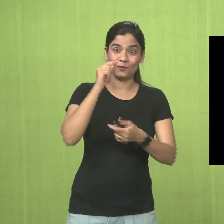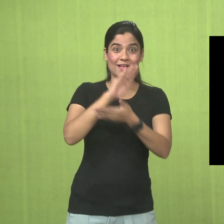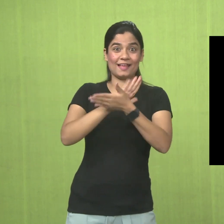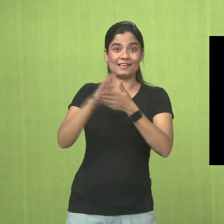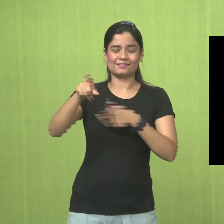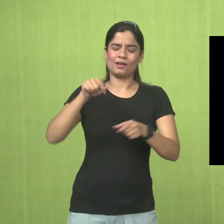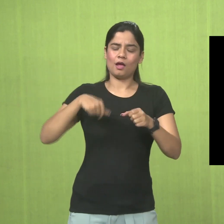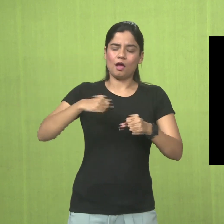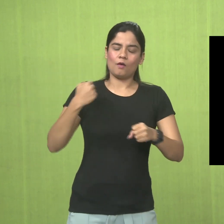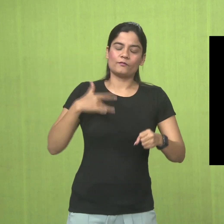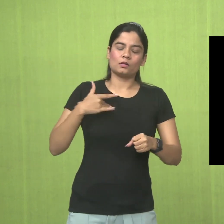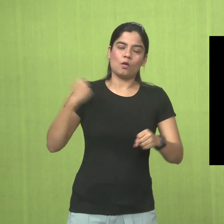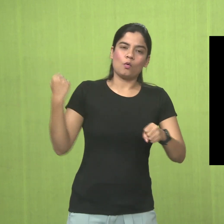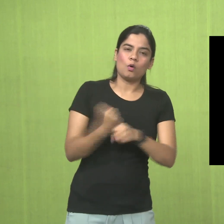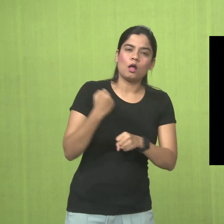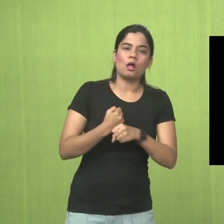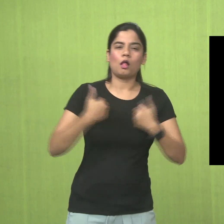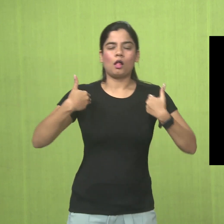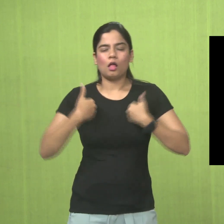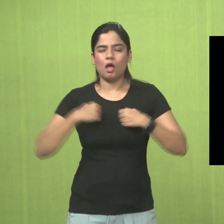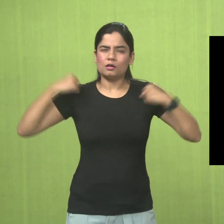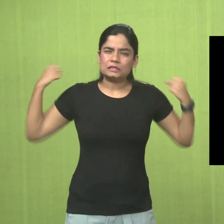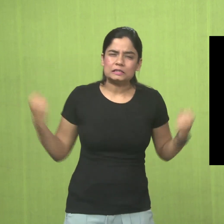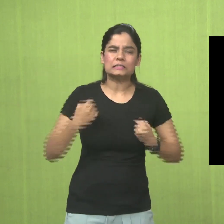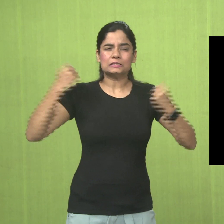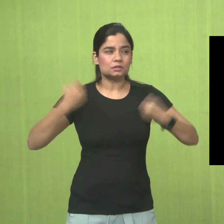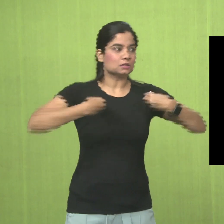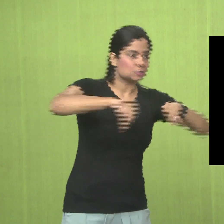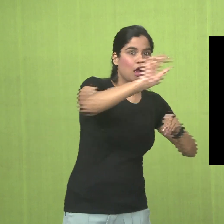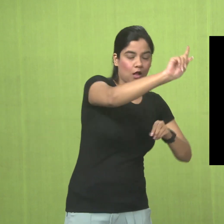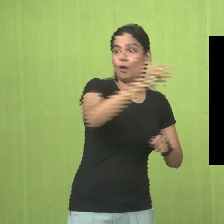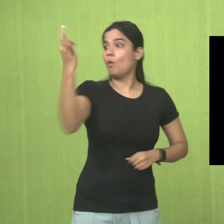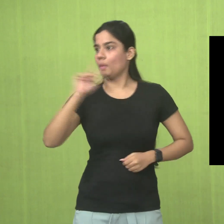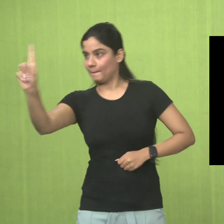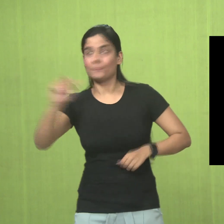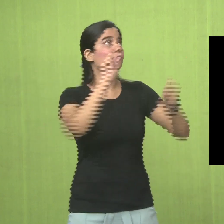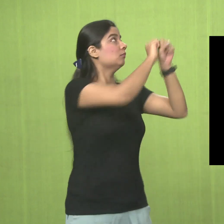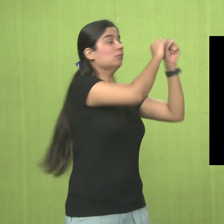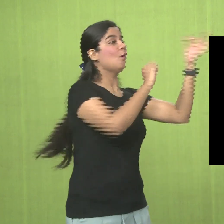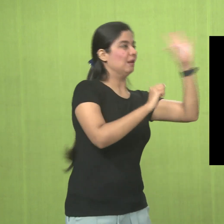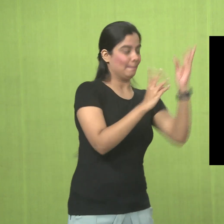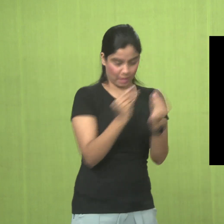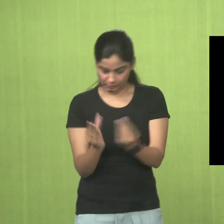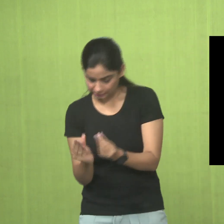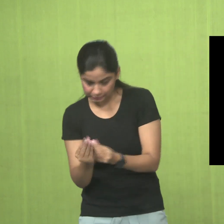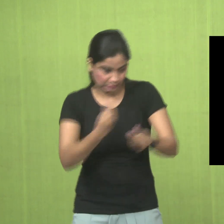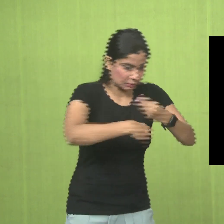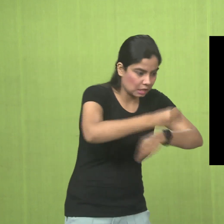high. Hari Om was worked up. He was working very, very hard, and he was all